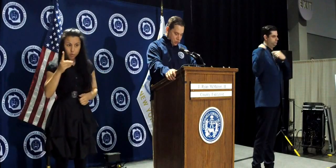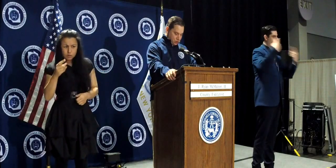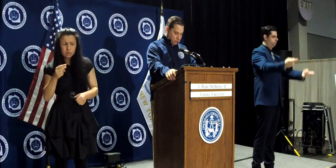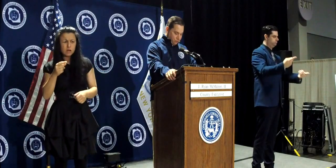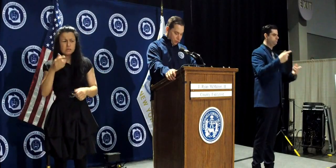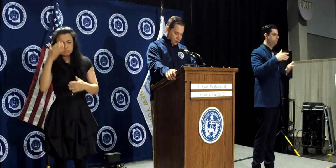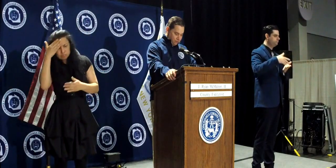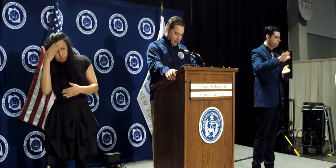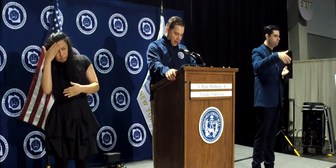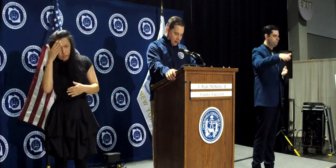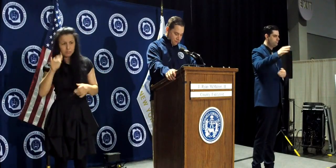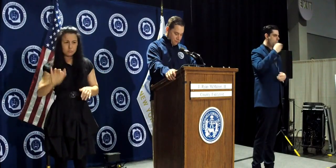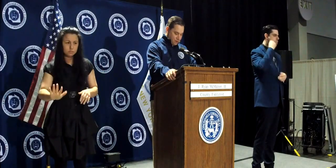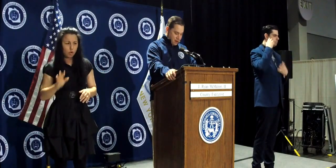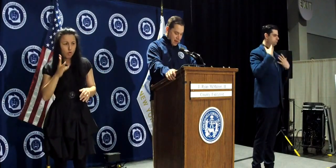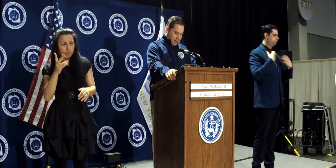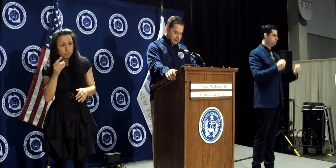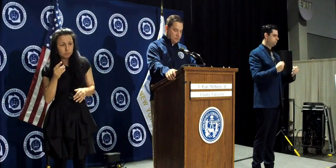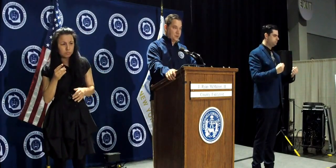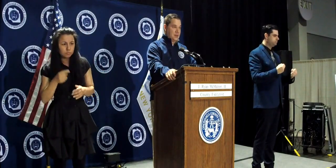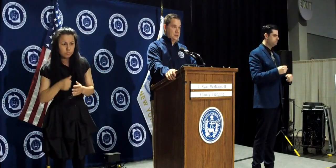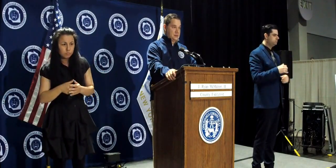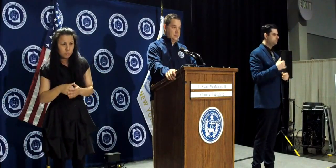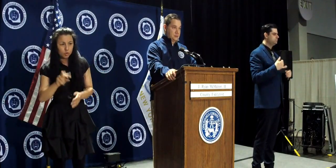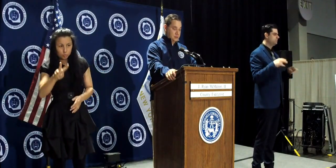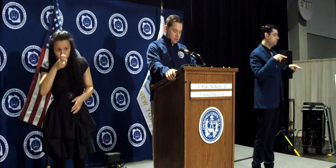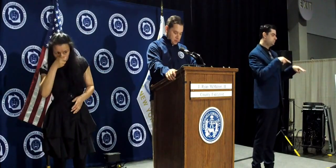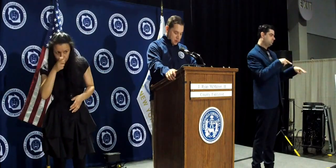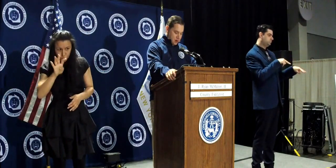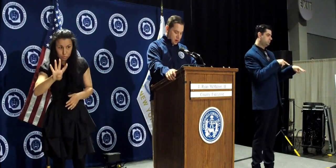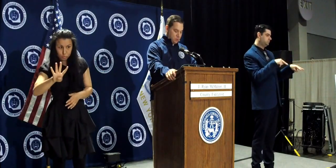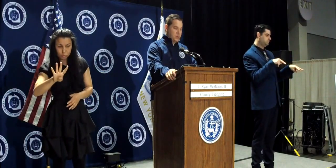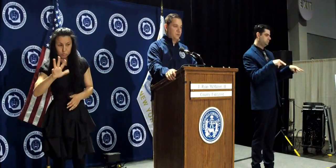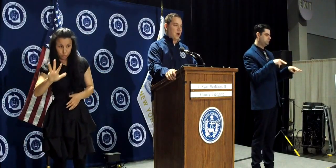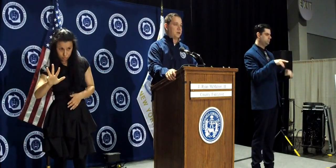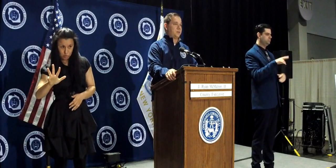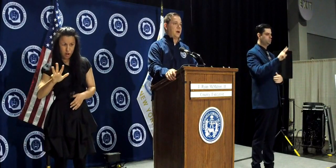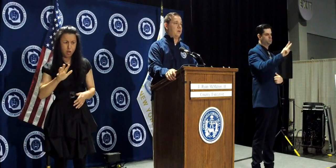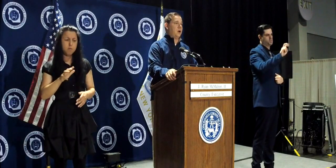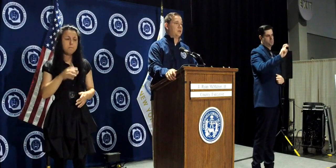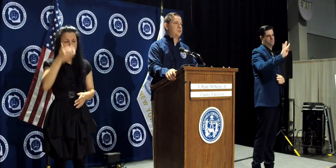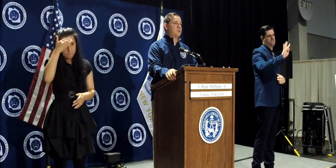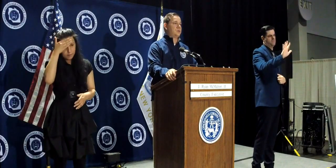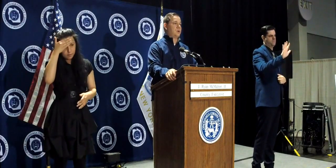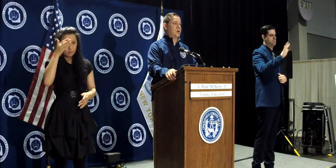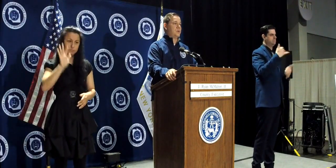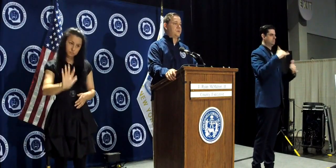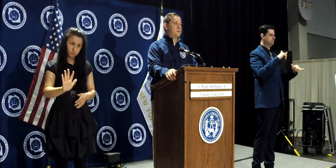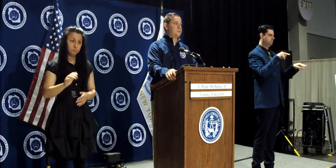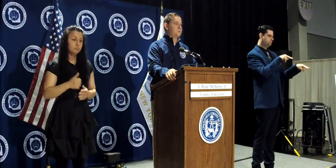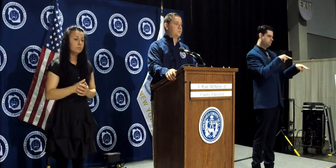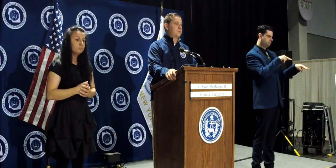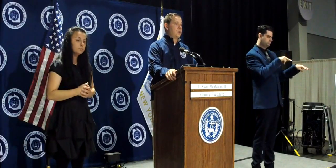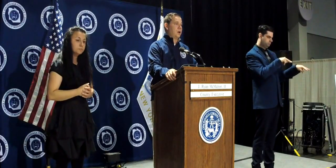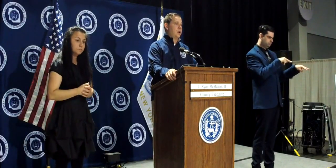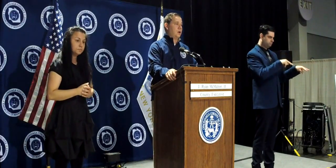at 245 active cases. We've talked about our two